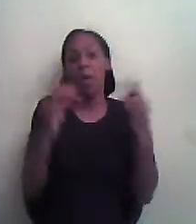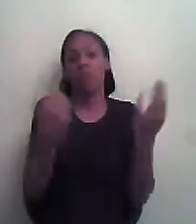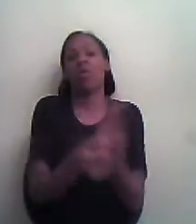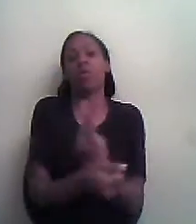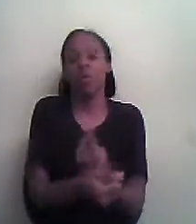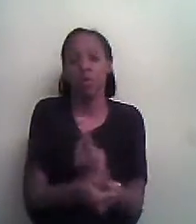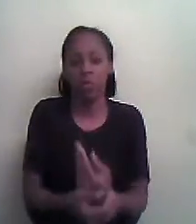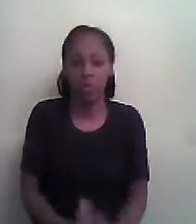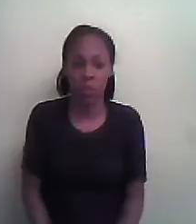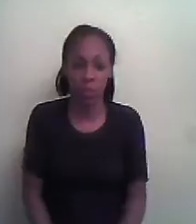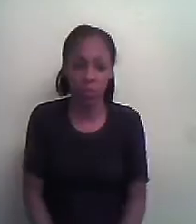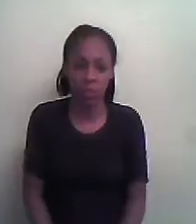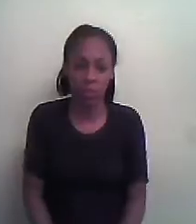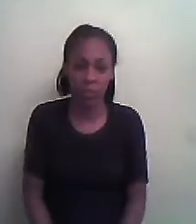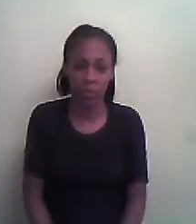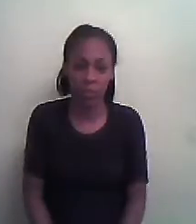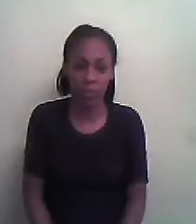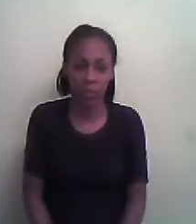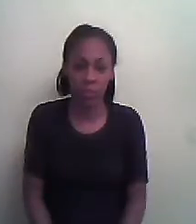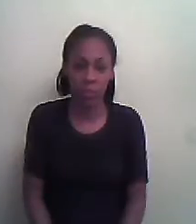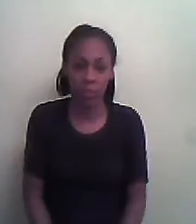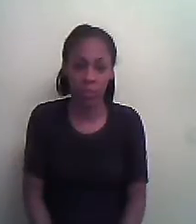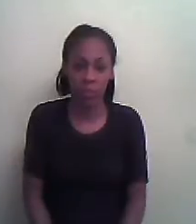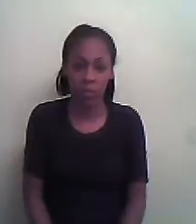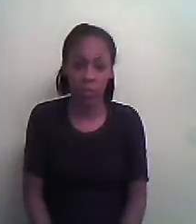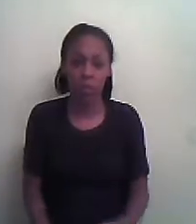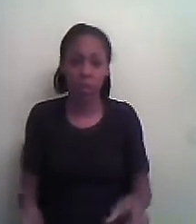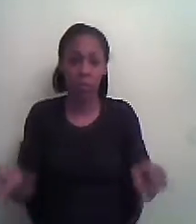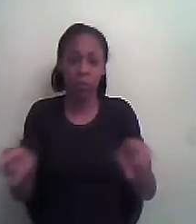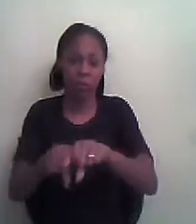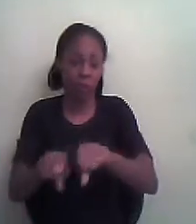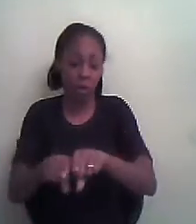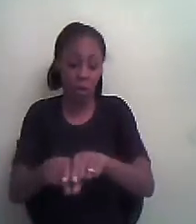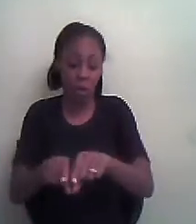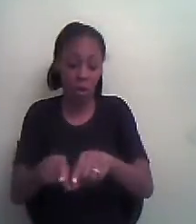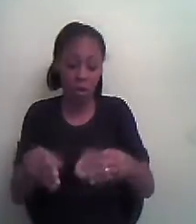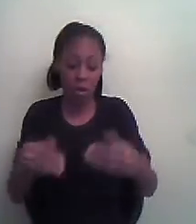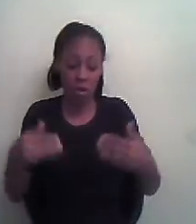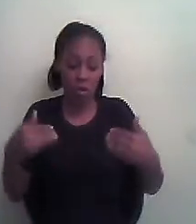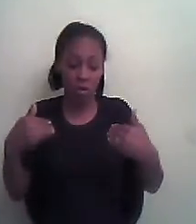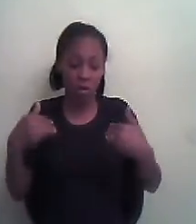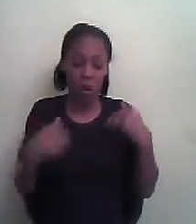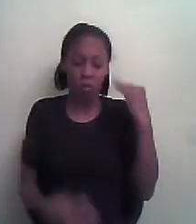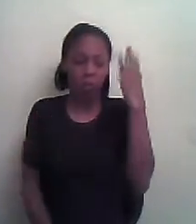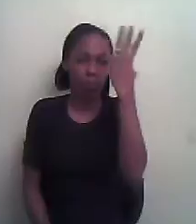In fact, you will also find a beautiful Welsh dresser there with many, many pieces of blue and white china.